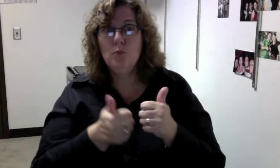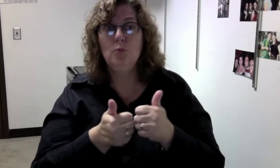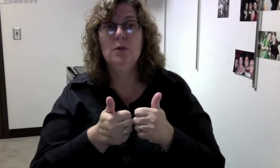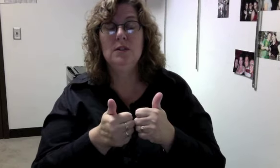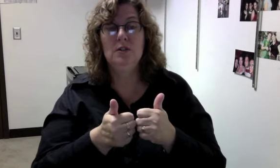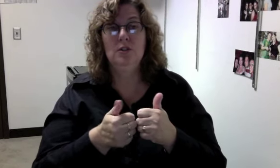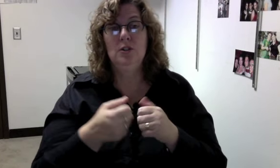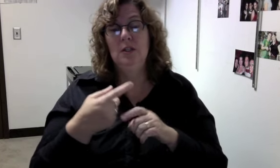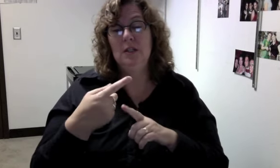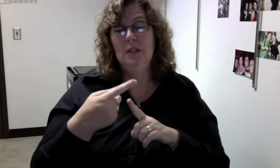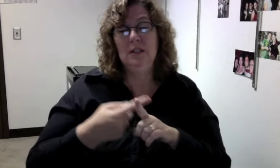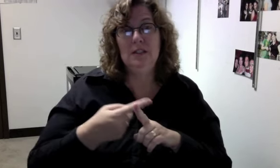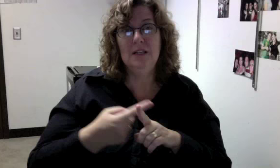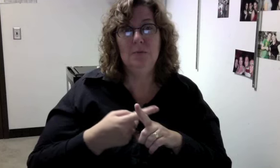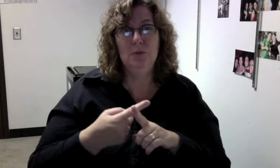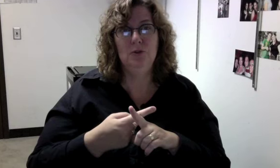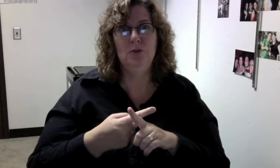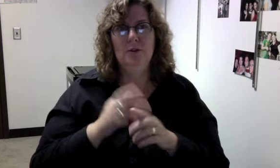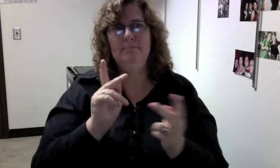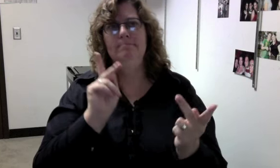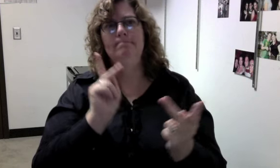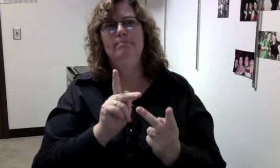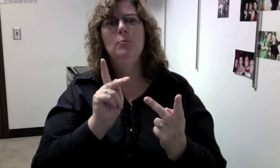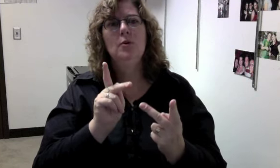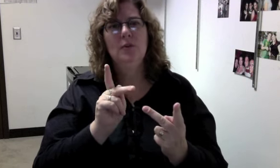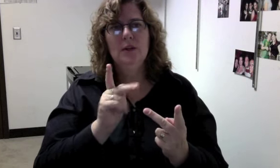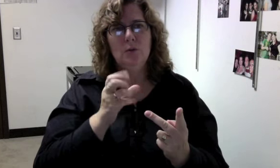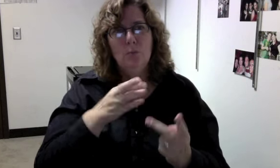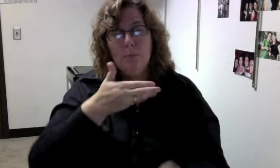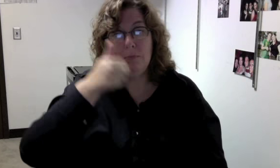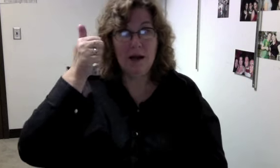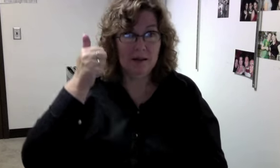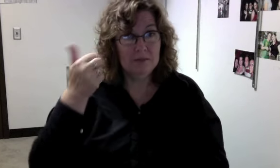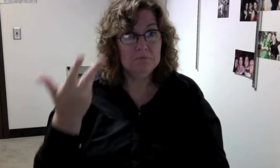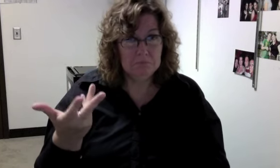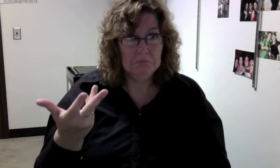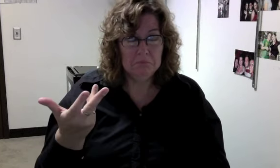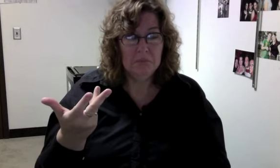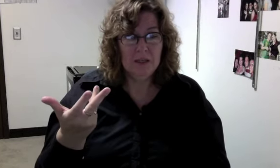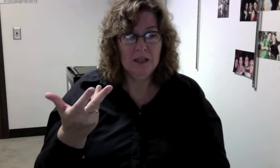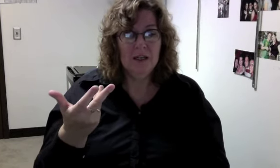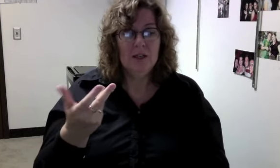degree, then you're going to be able to be more accurate with your pinpointing of which temperature is the optimal.